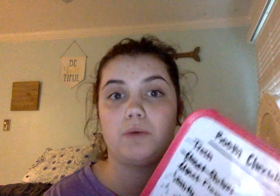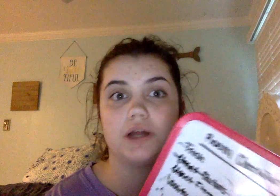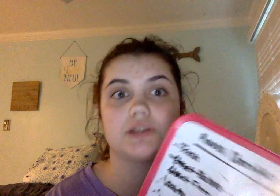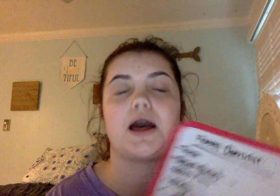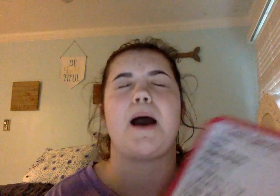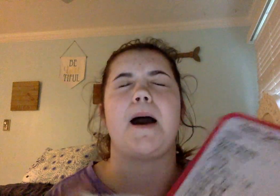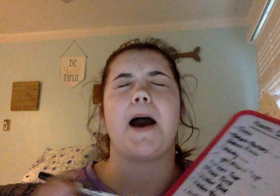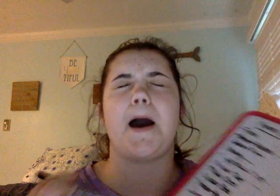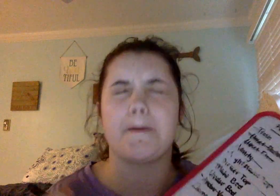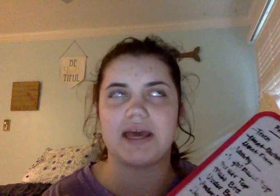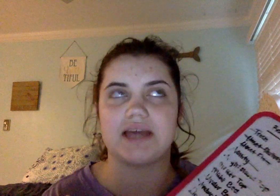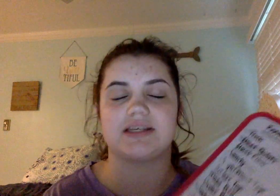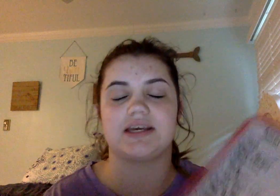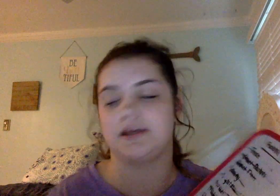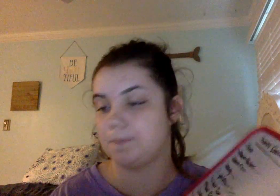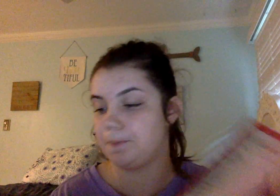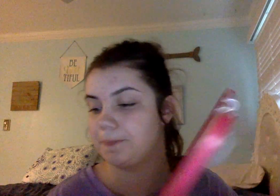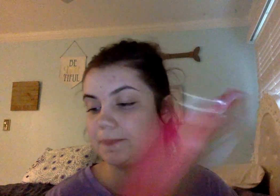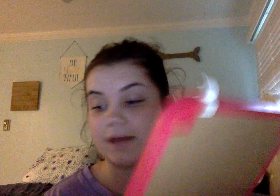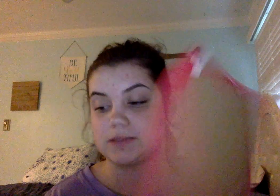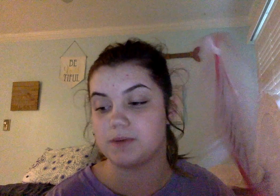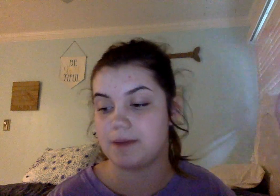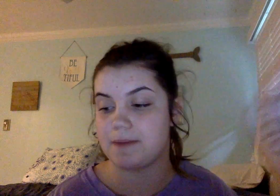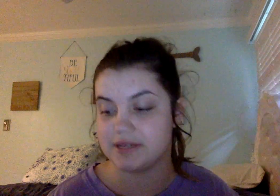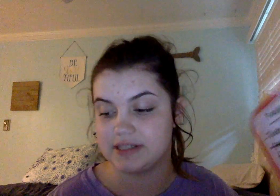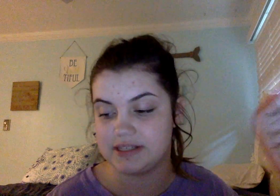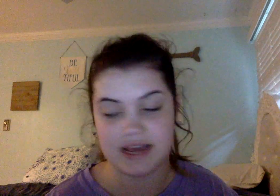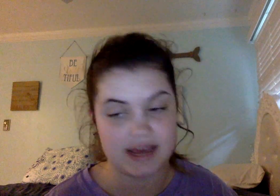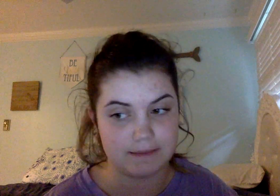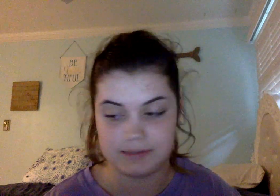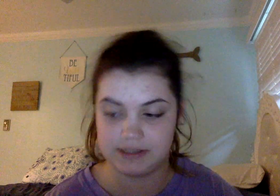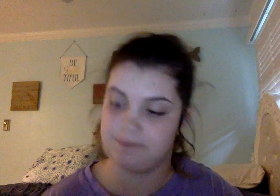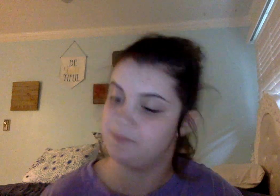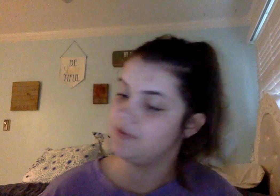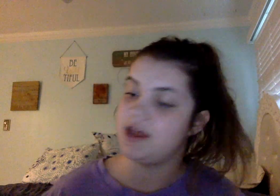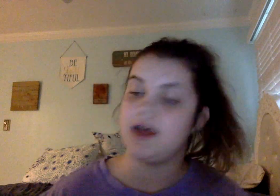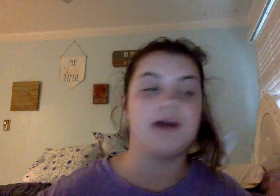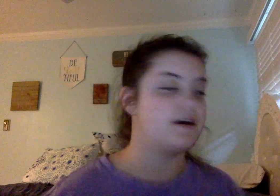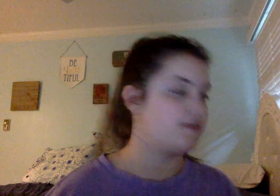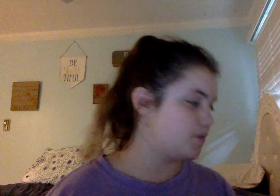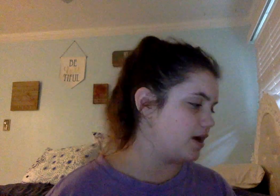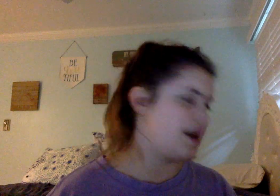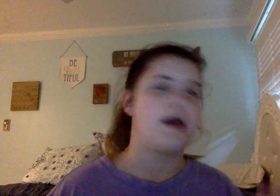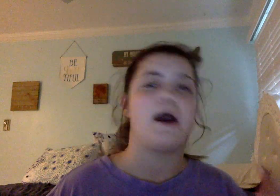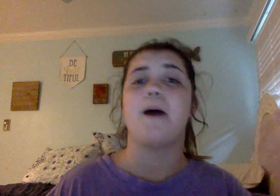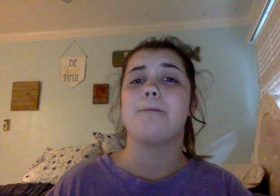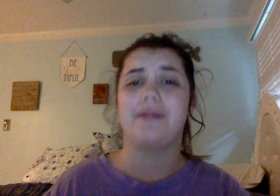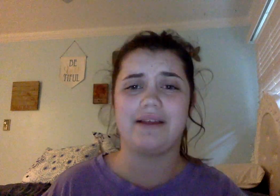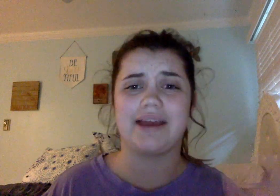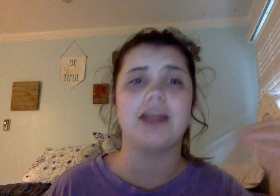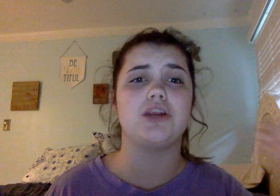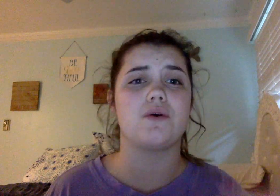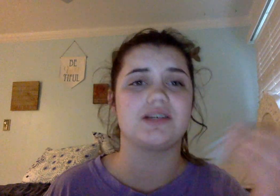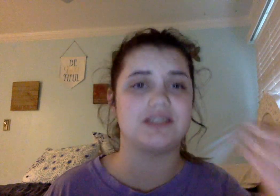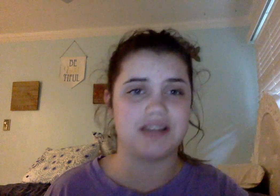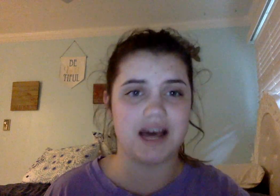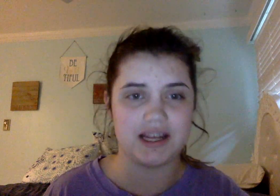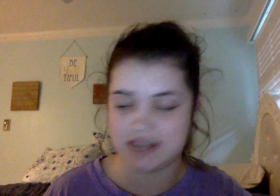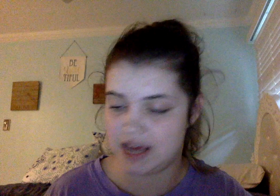works amazing. That's one of my biggest tips. Another one, plan your study